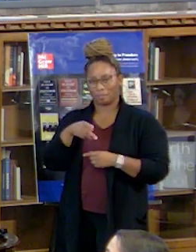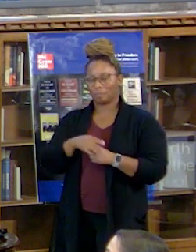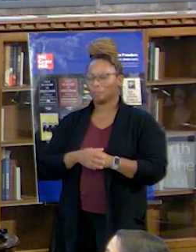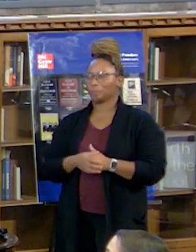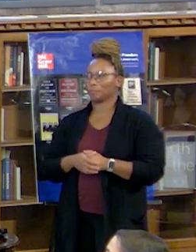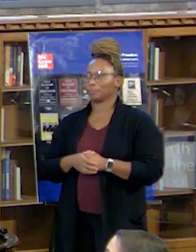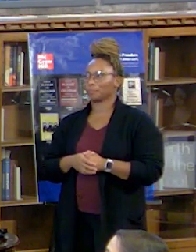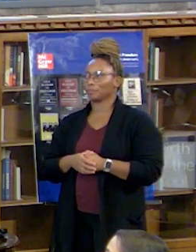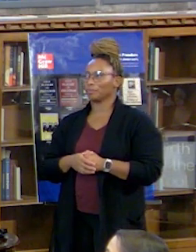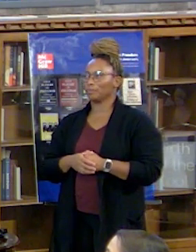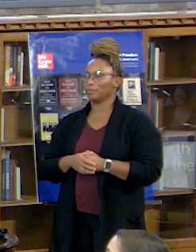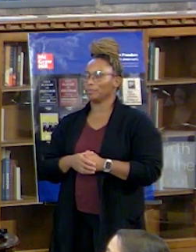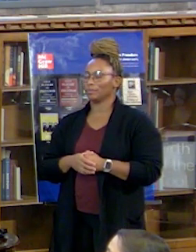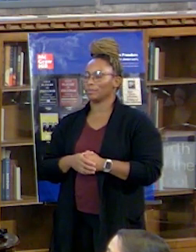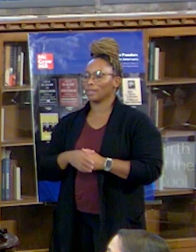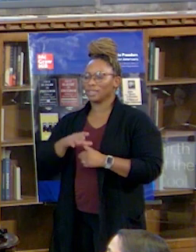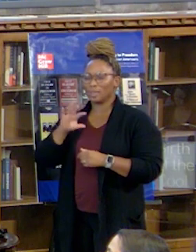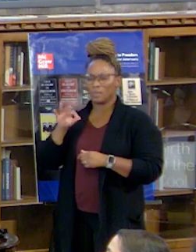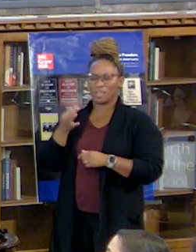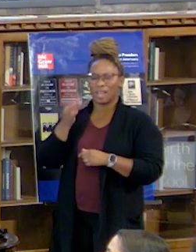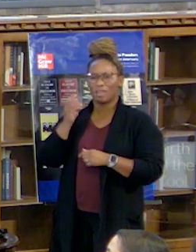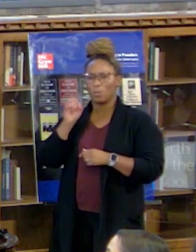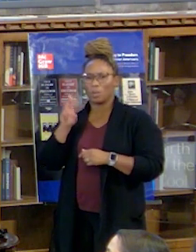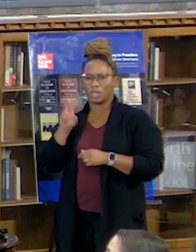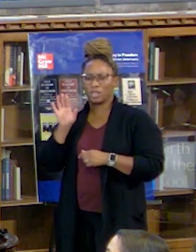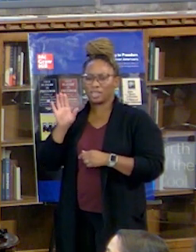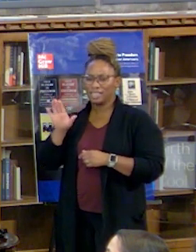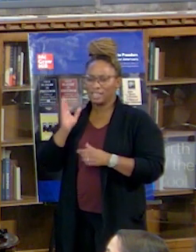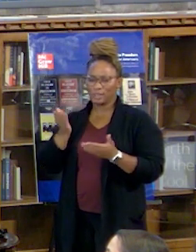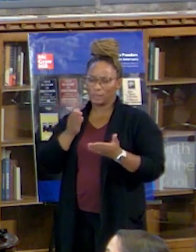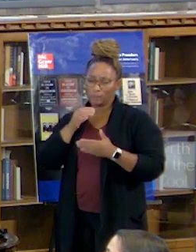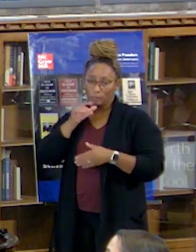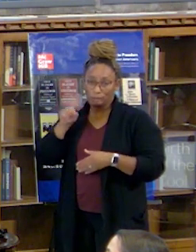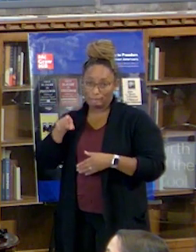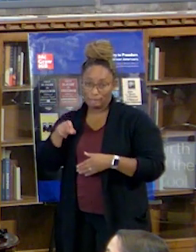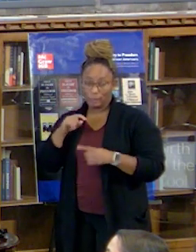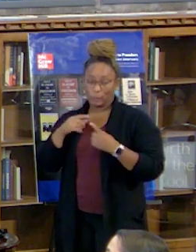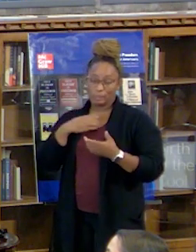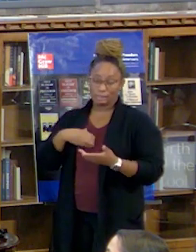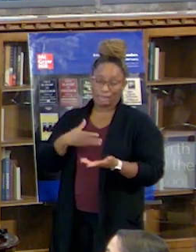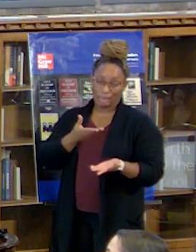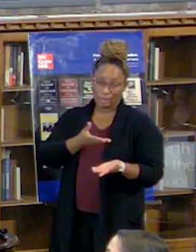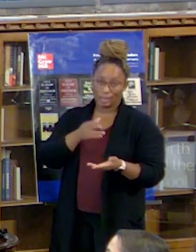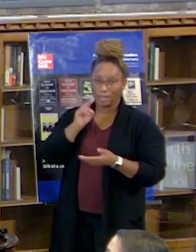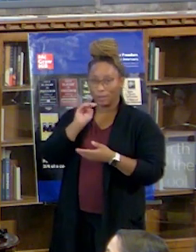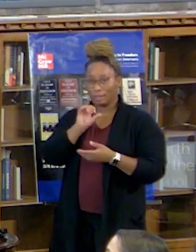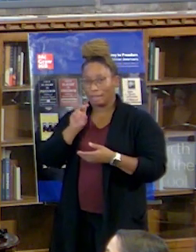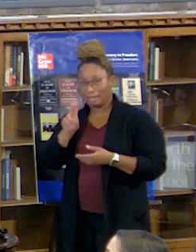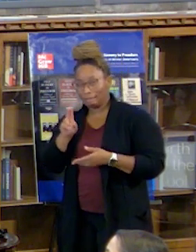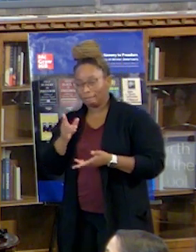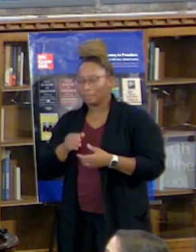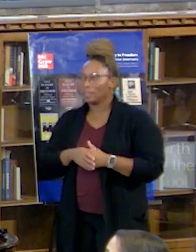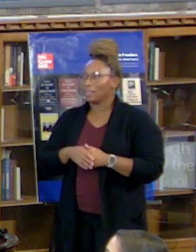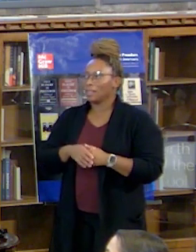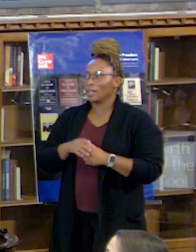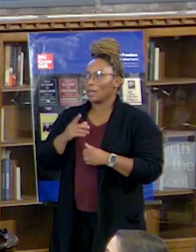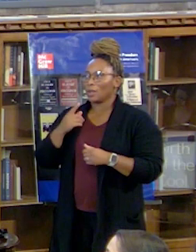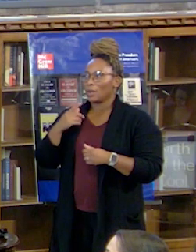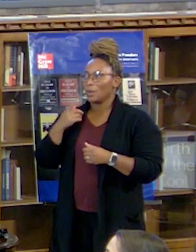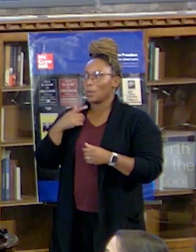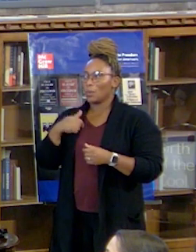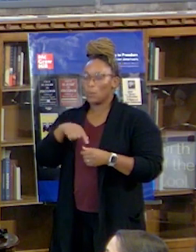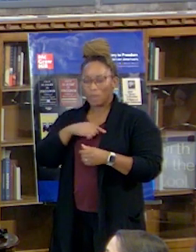when 91 Services were no longer needed or desired nor Central uh we